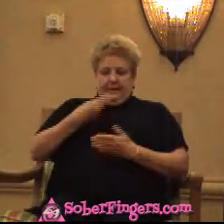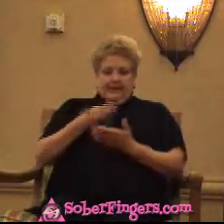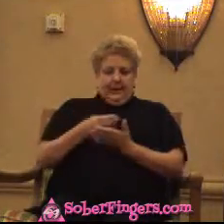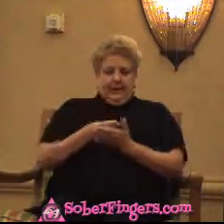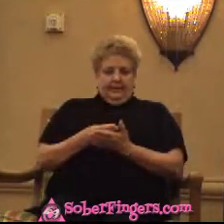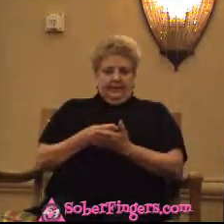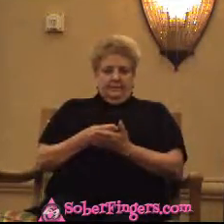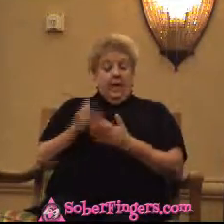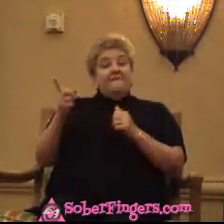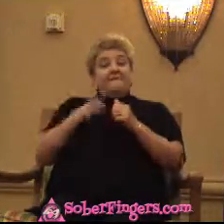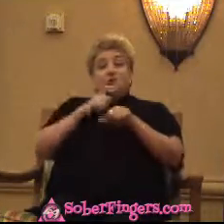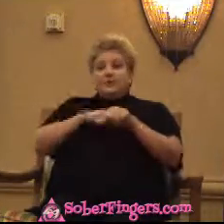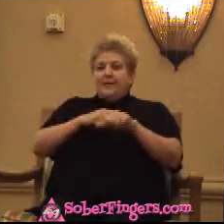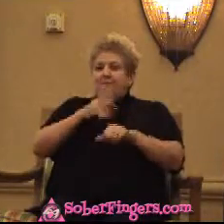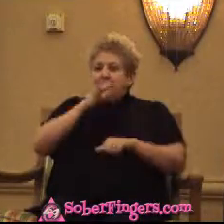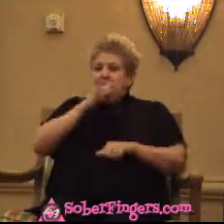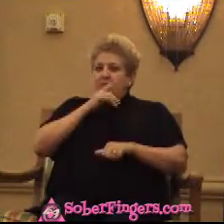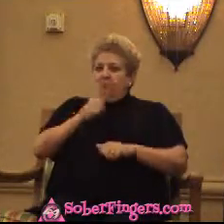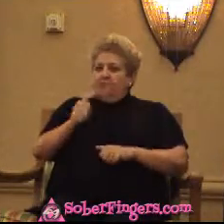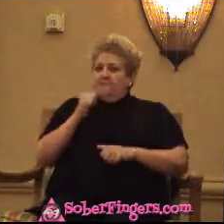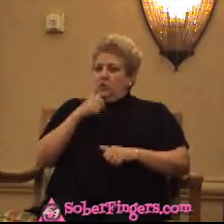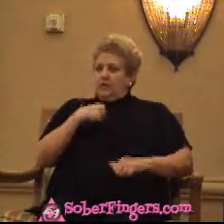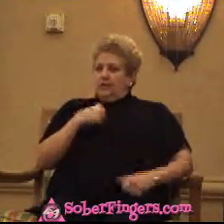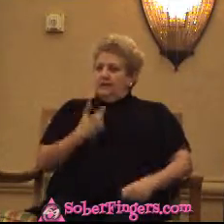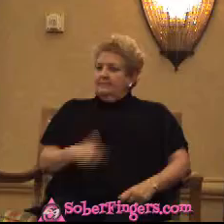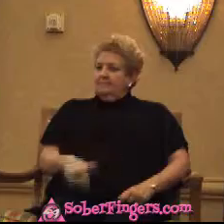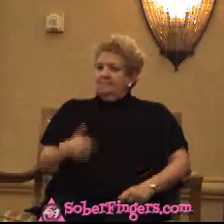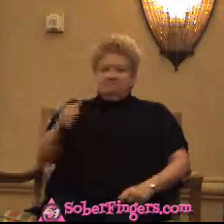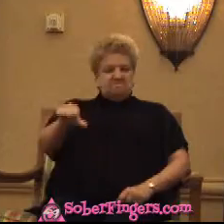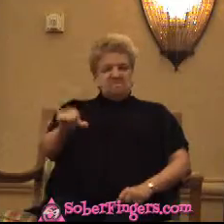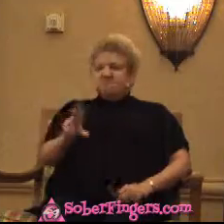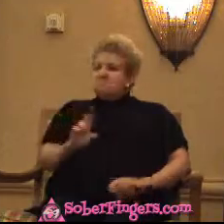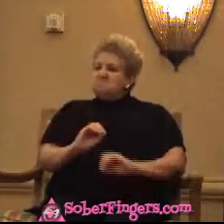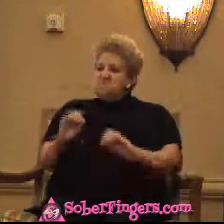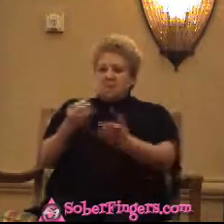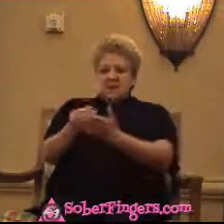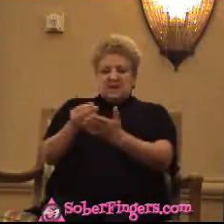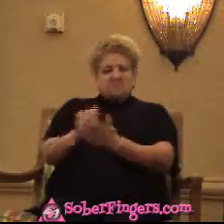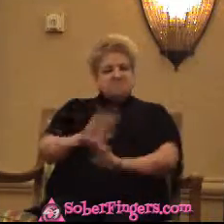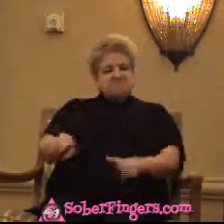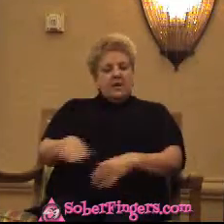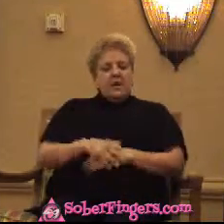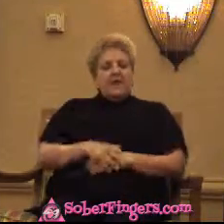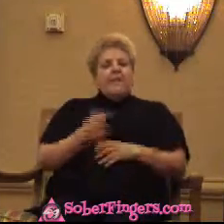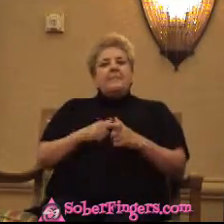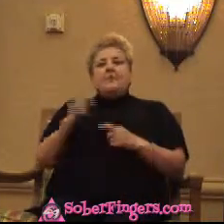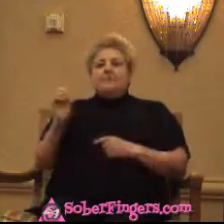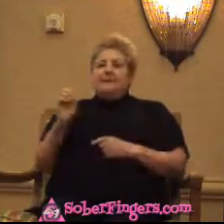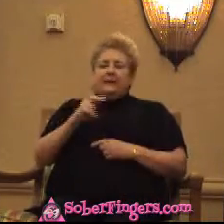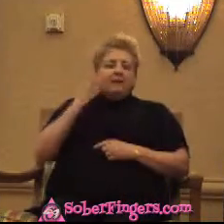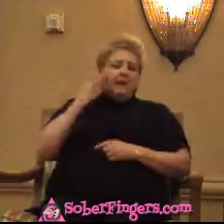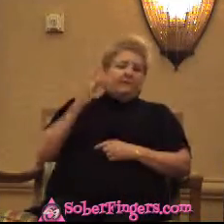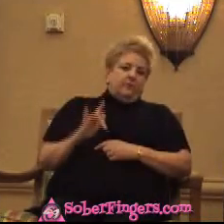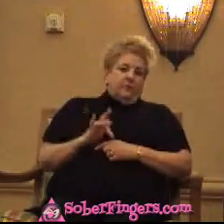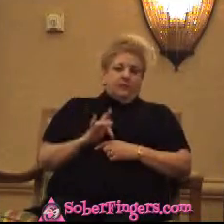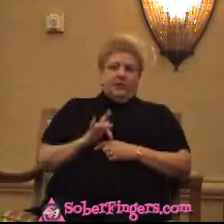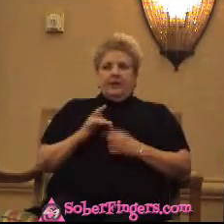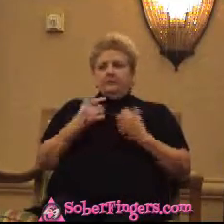ever turned me down. And I came back to California and I was up in the Bay Area and I was trying to get something going. I couldn't get it going. And my